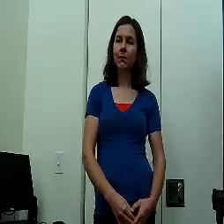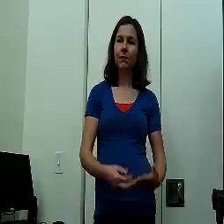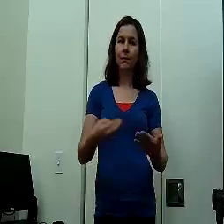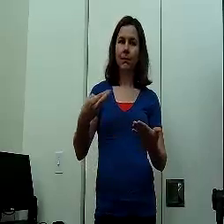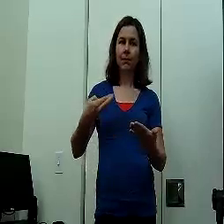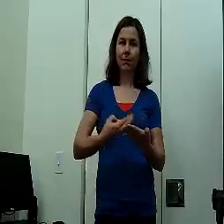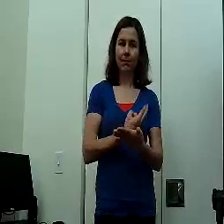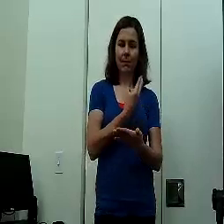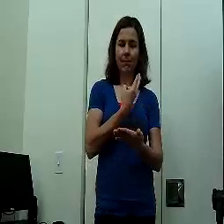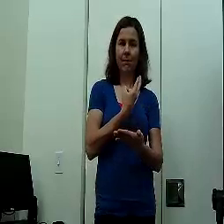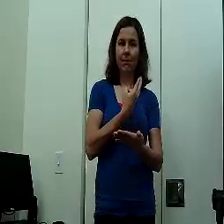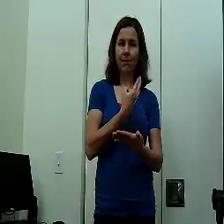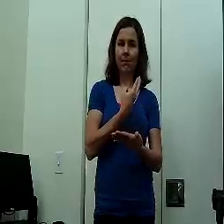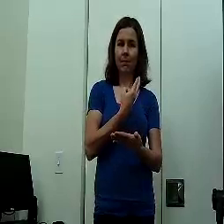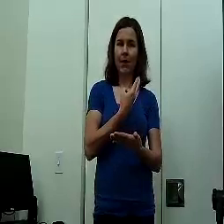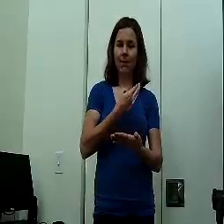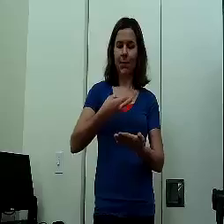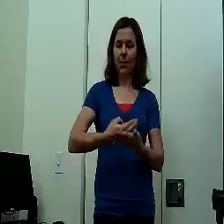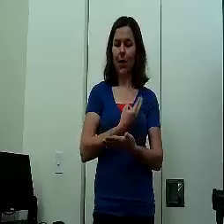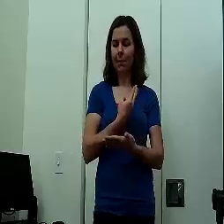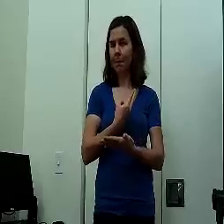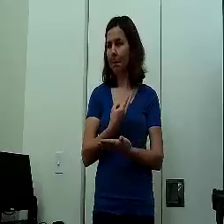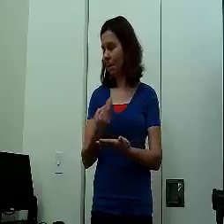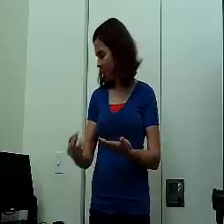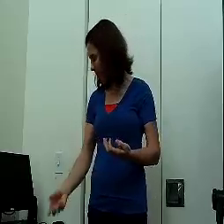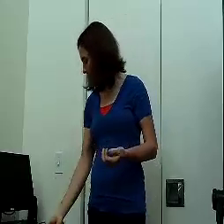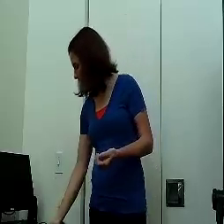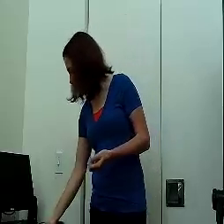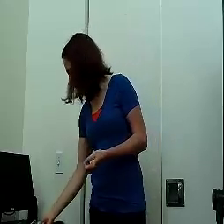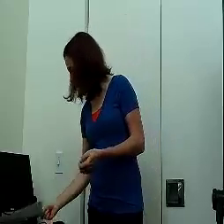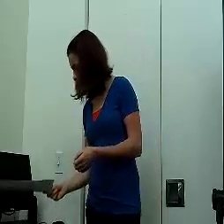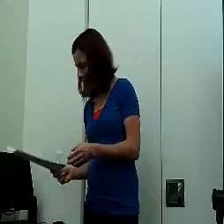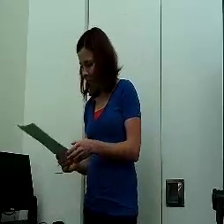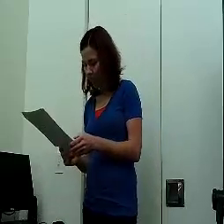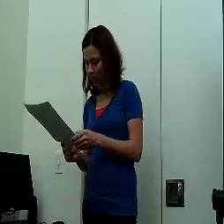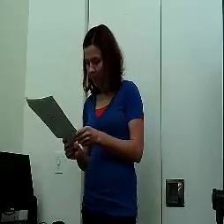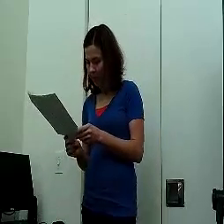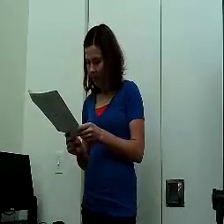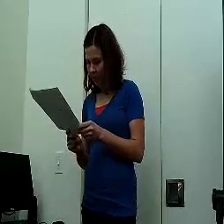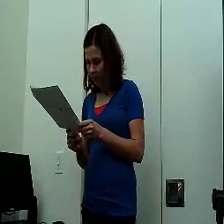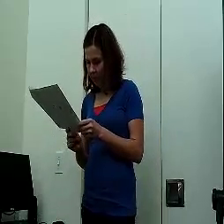This? Yep. Raw. Raw. Okay.